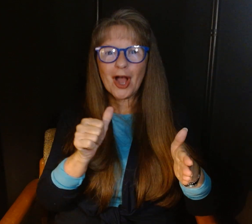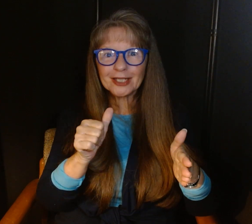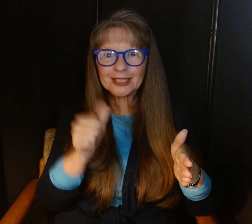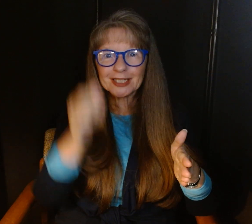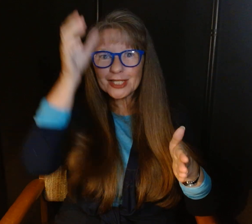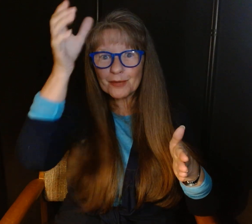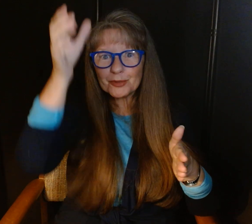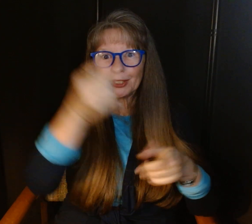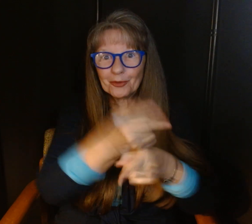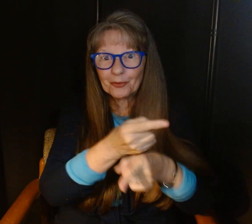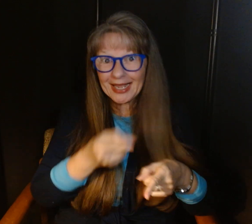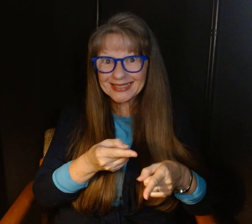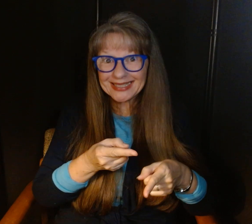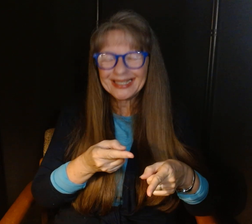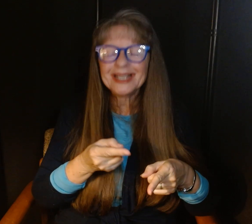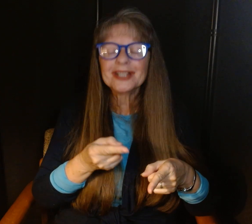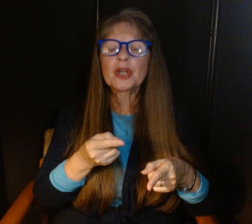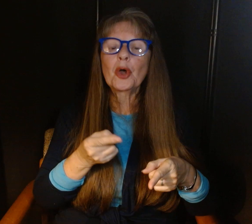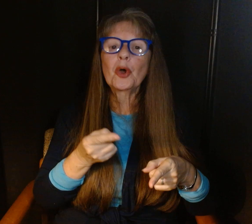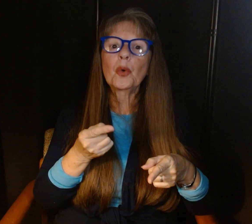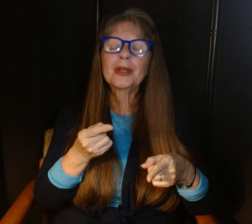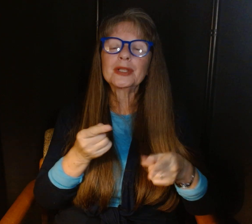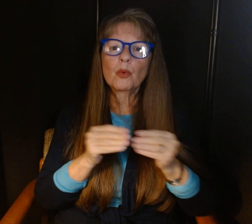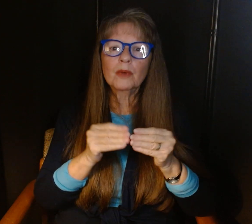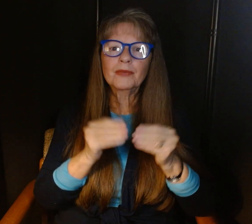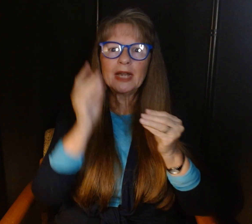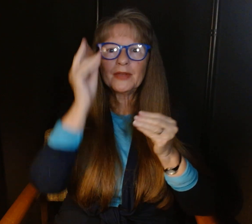not conceptually correct. So it's more of kind of a